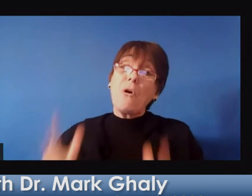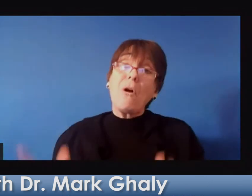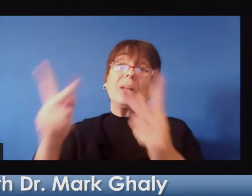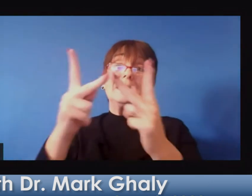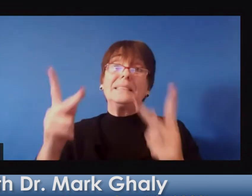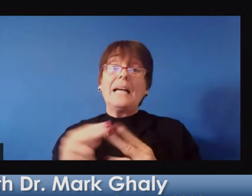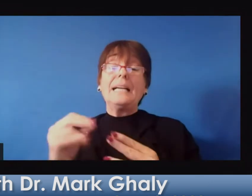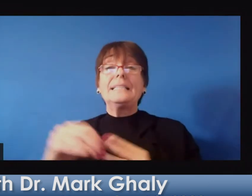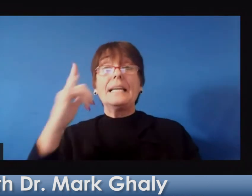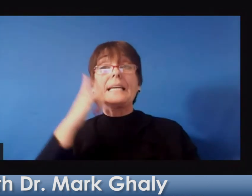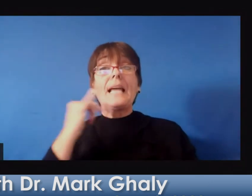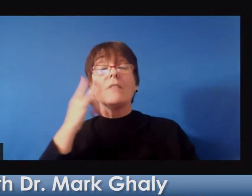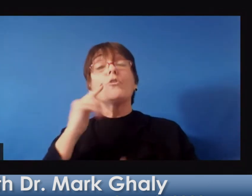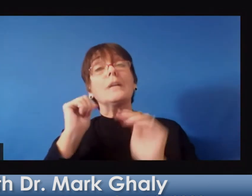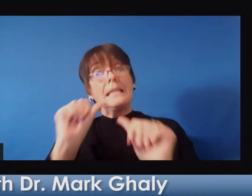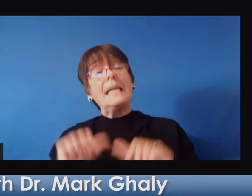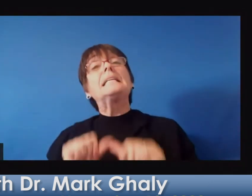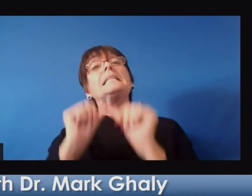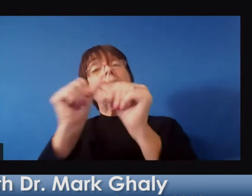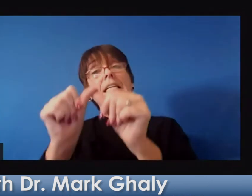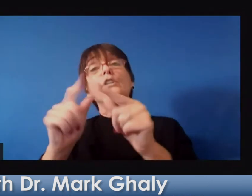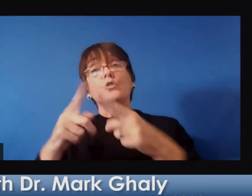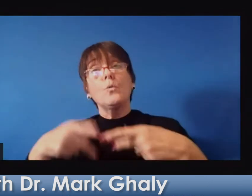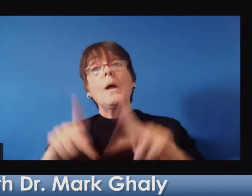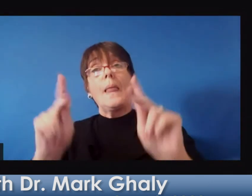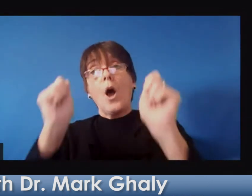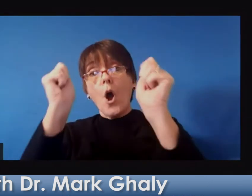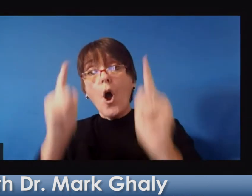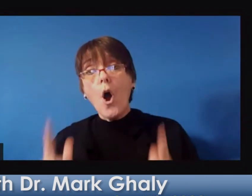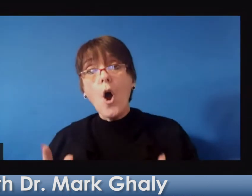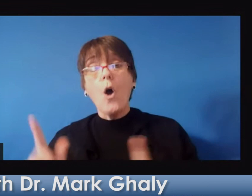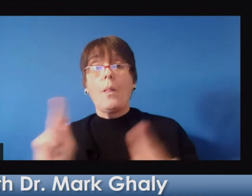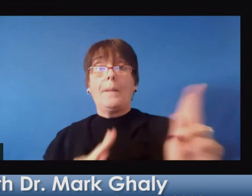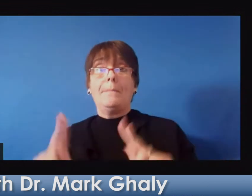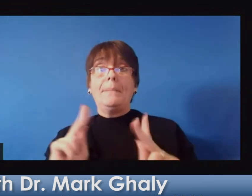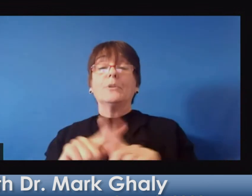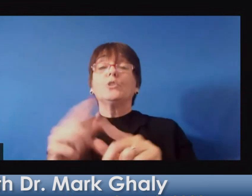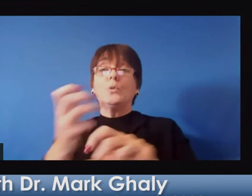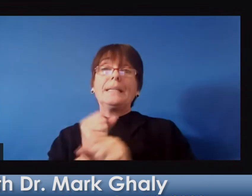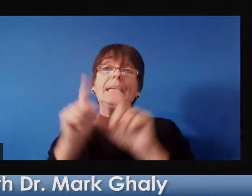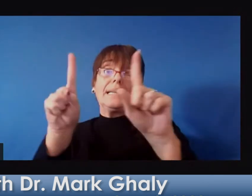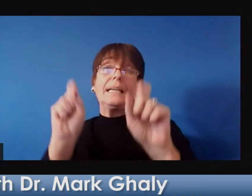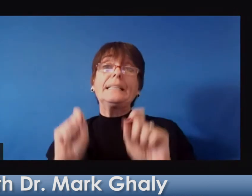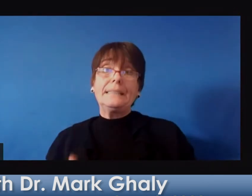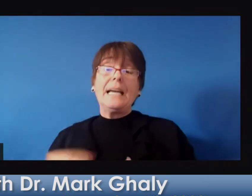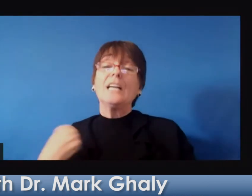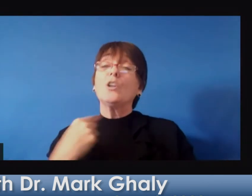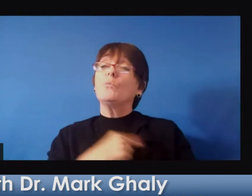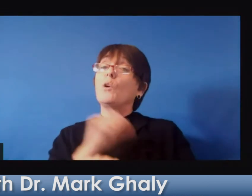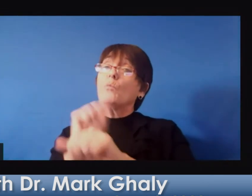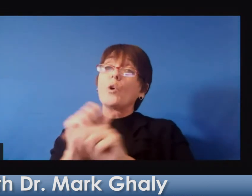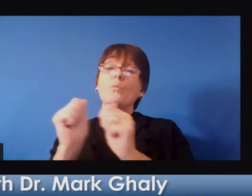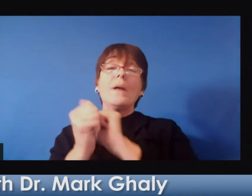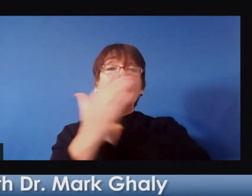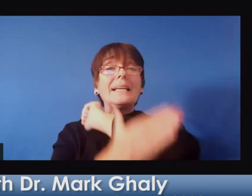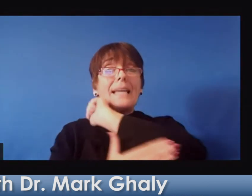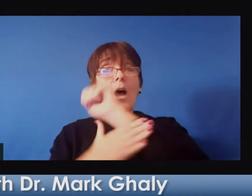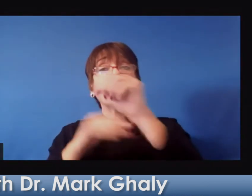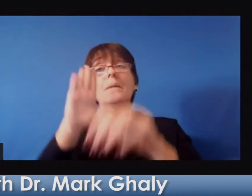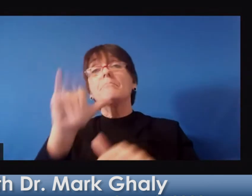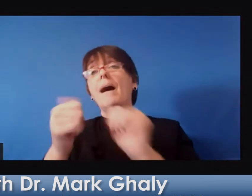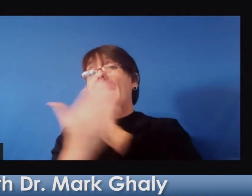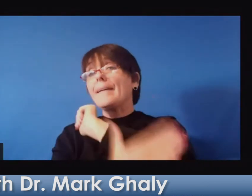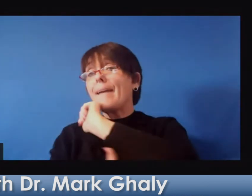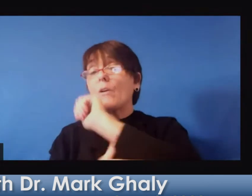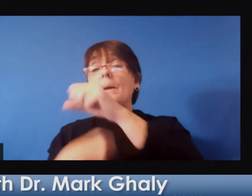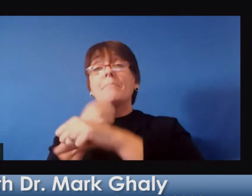can continue to allow all comers to get tested. We will work with county by county to make sure